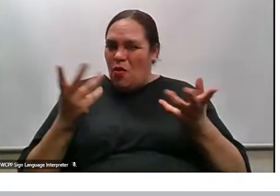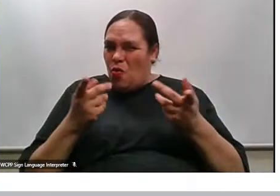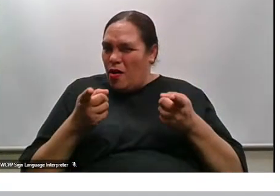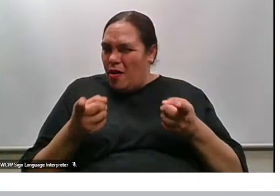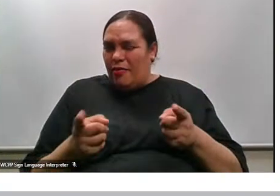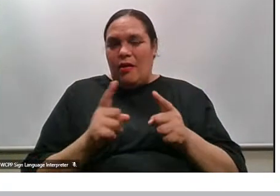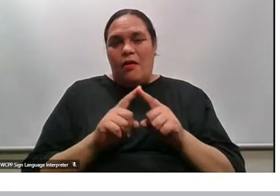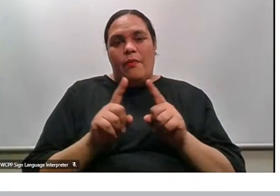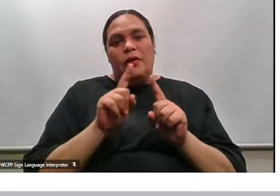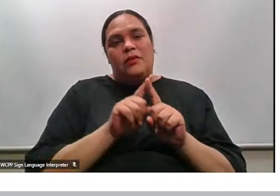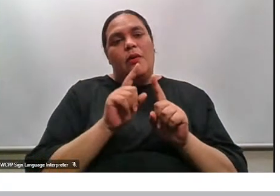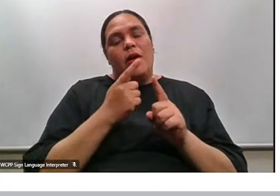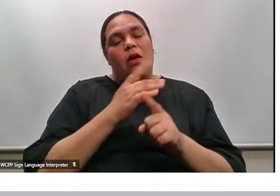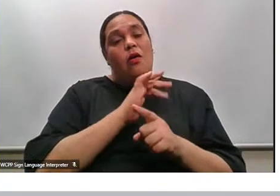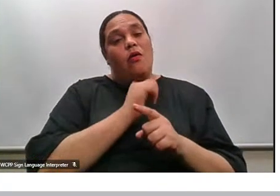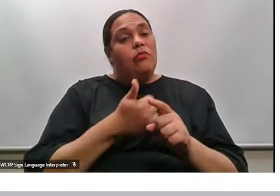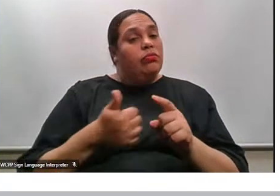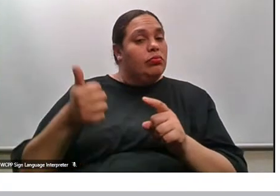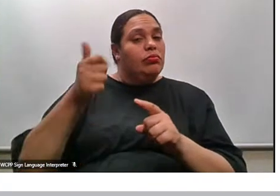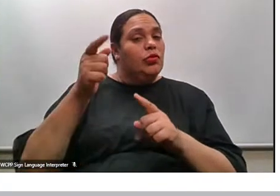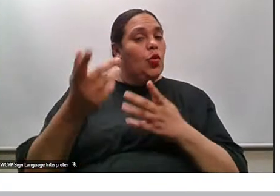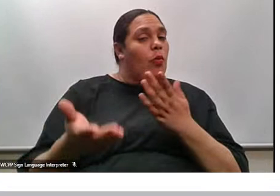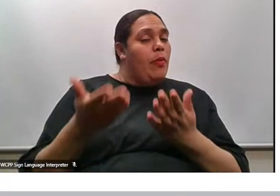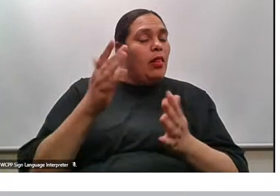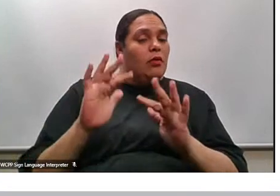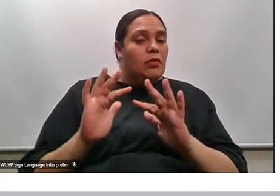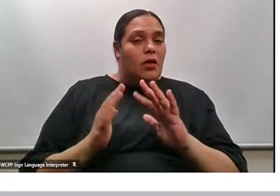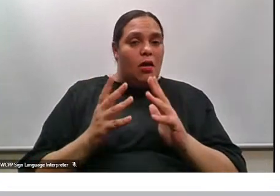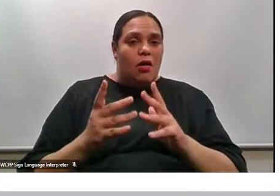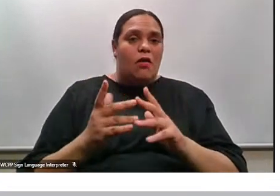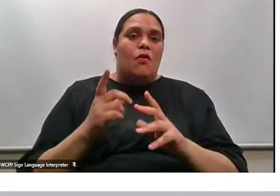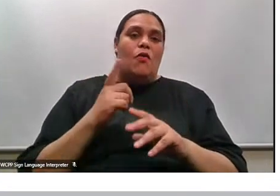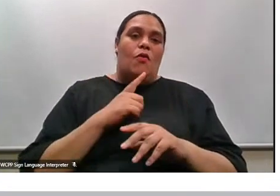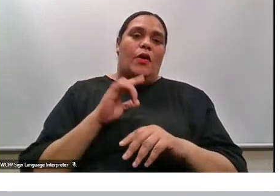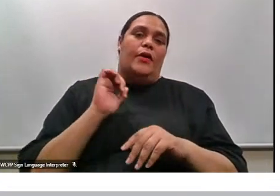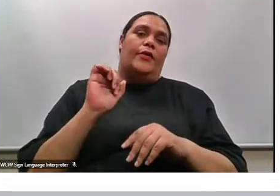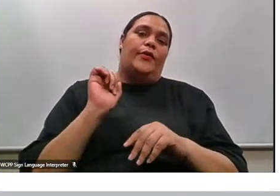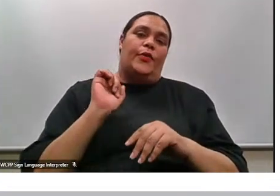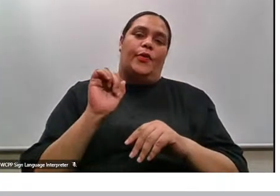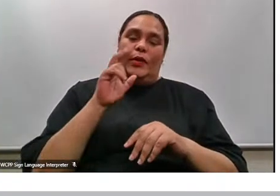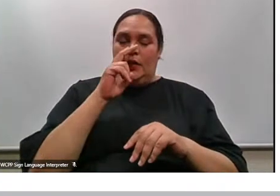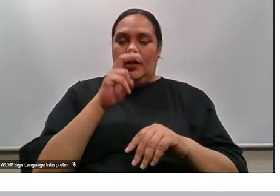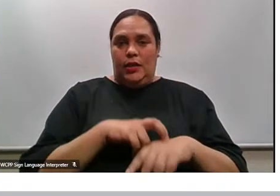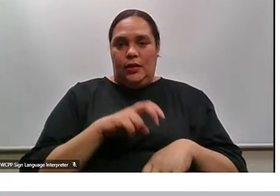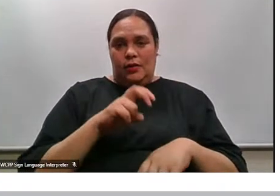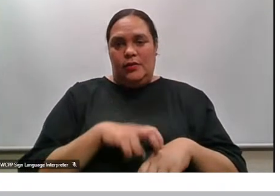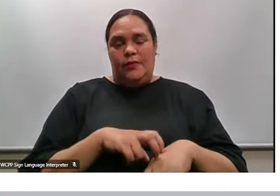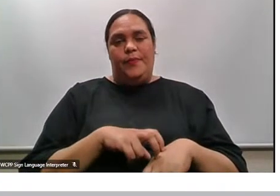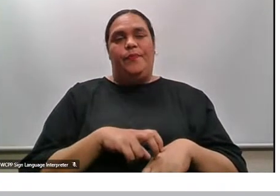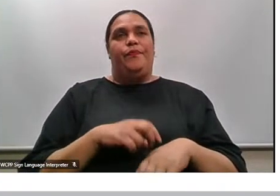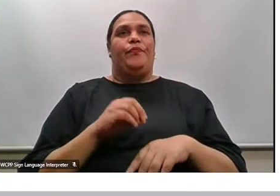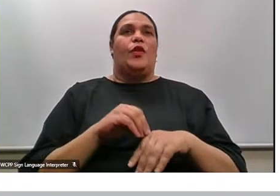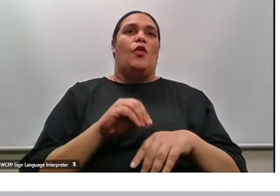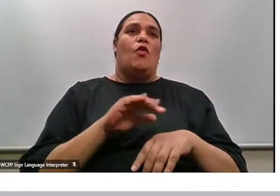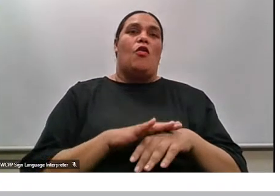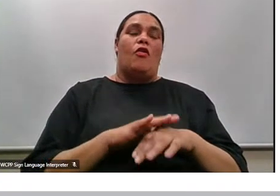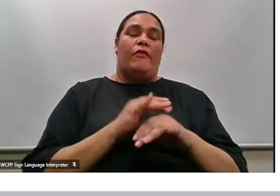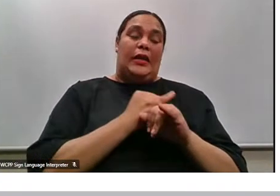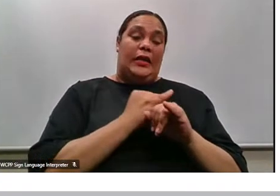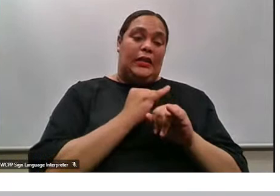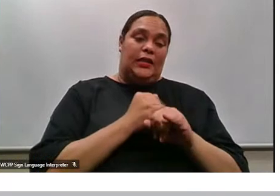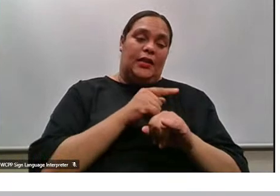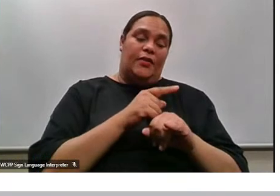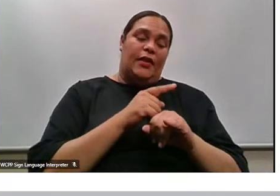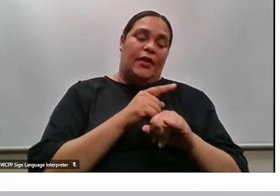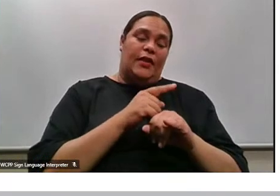as an executing authority, how do you balance, you know, the needs of an entity that is under